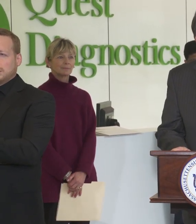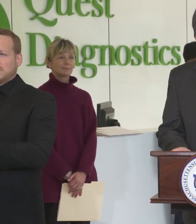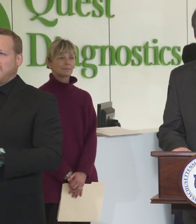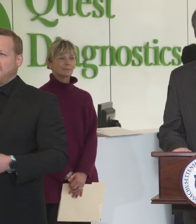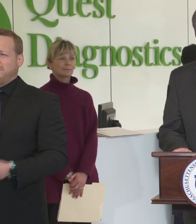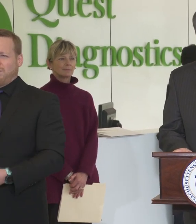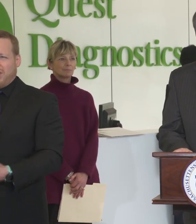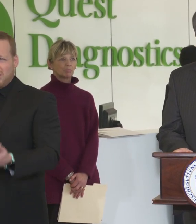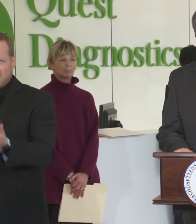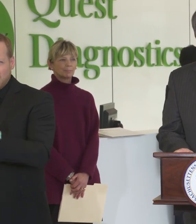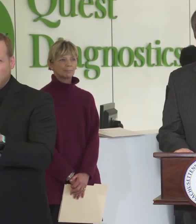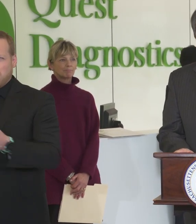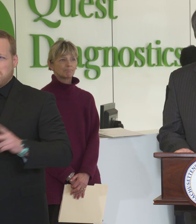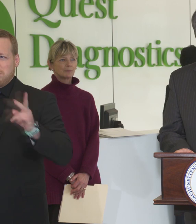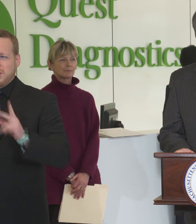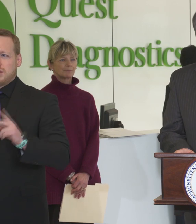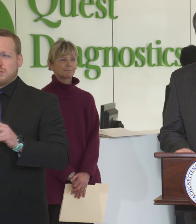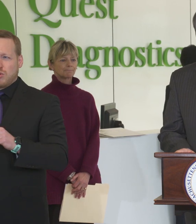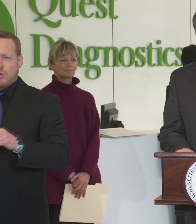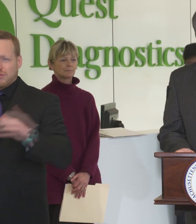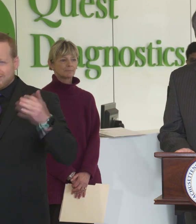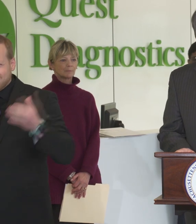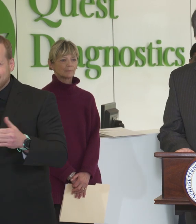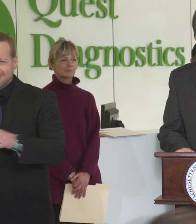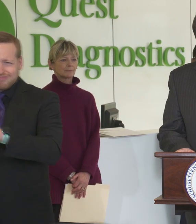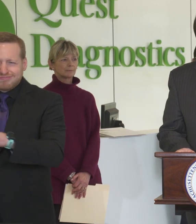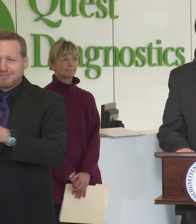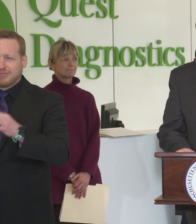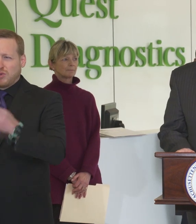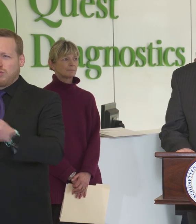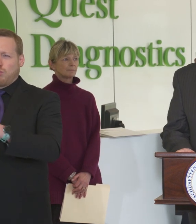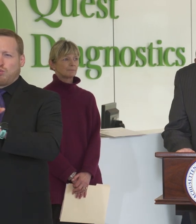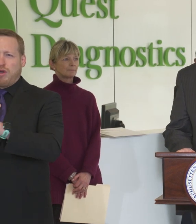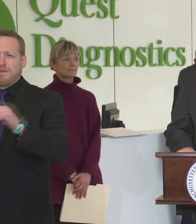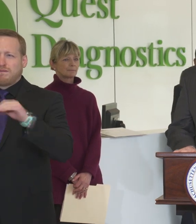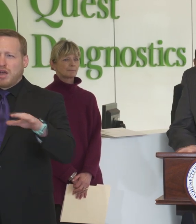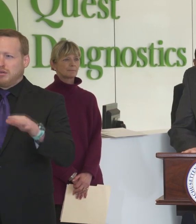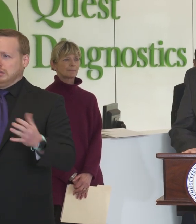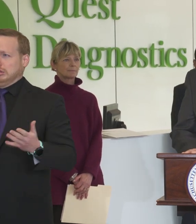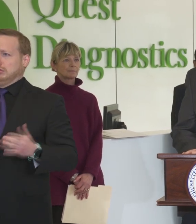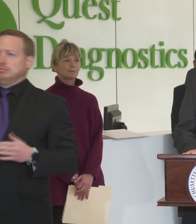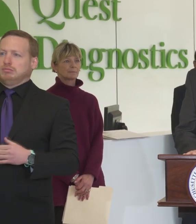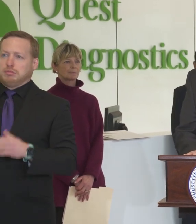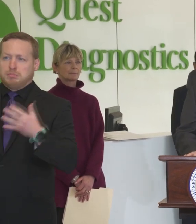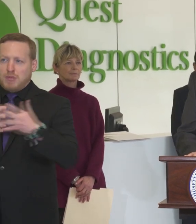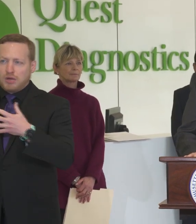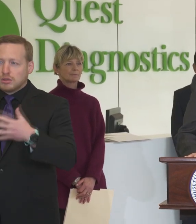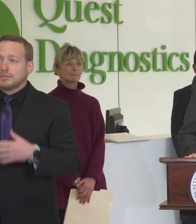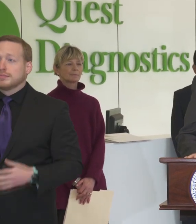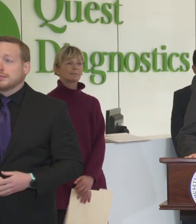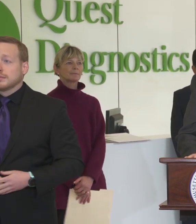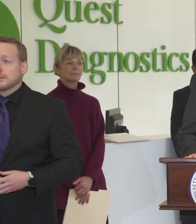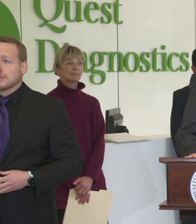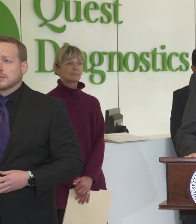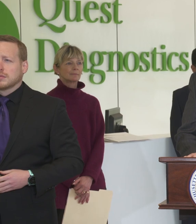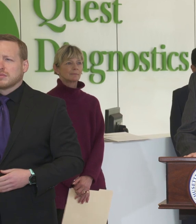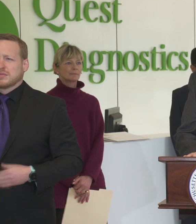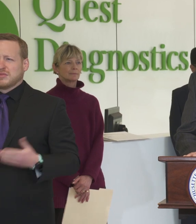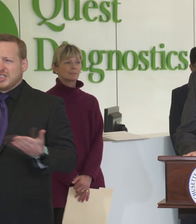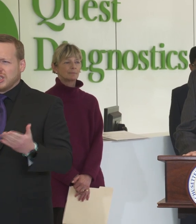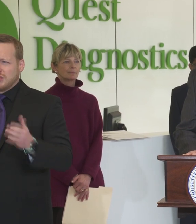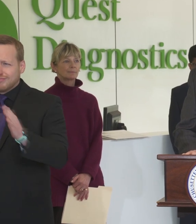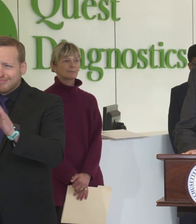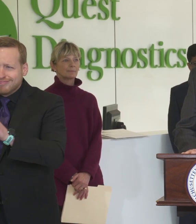on the crisis we're into in this country. We actually brought up our test for COVID on